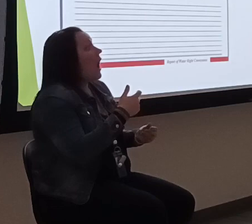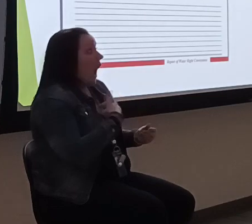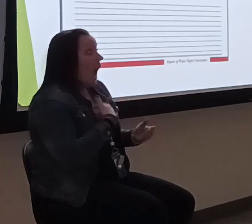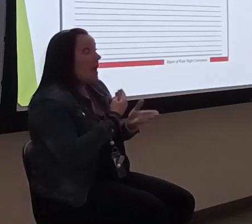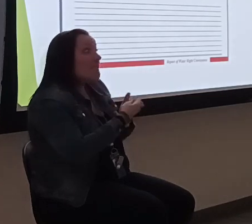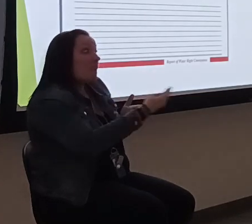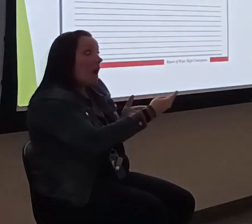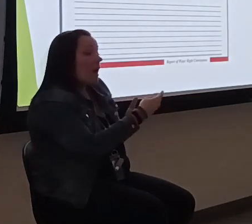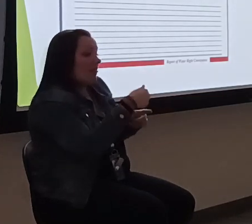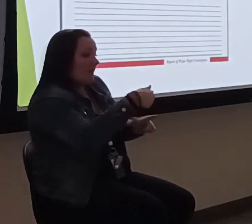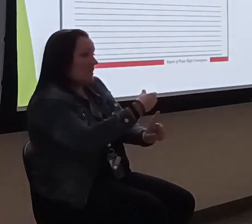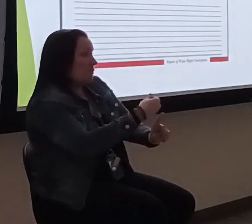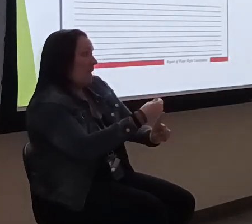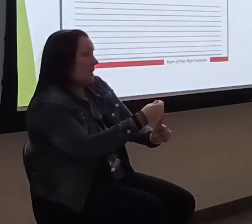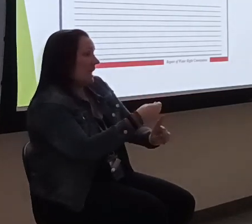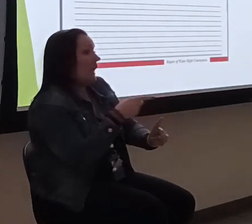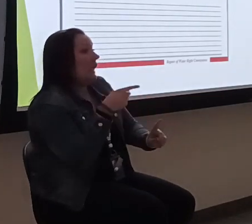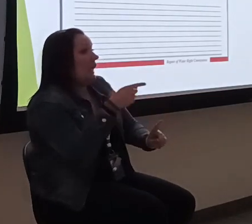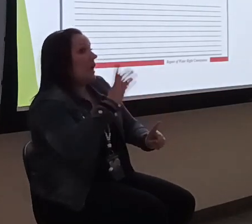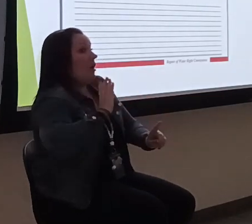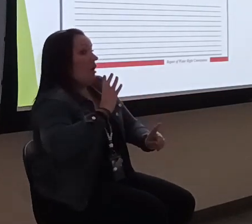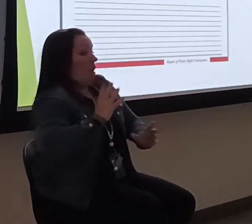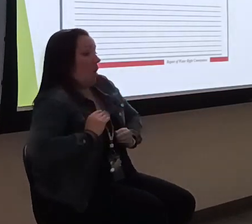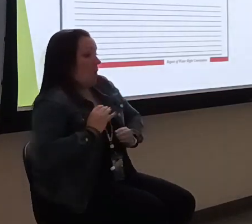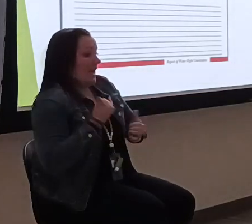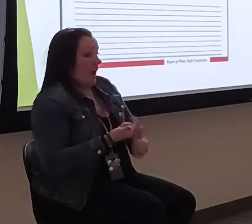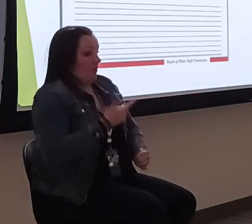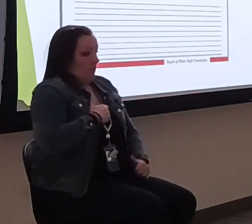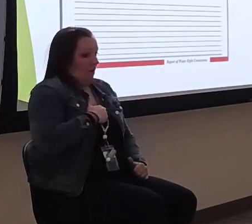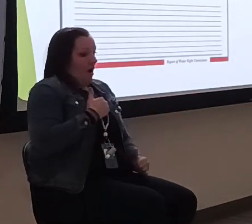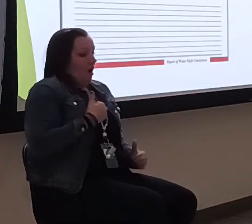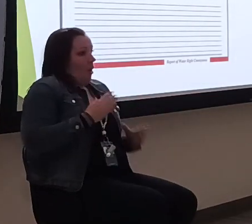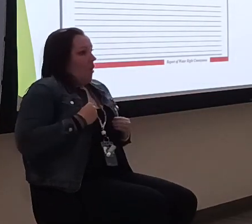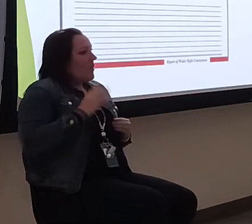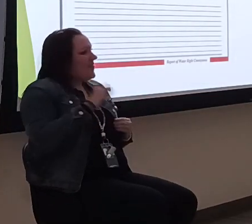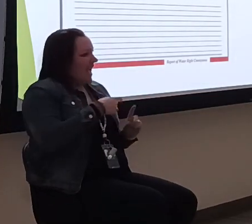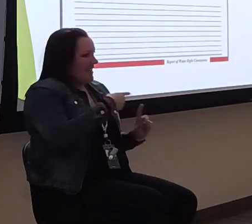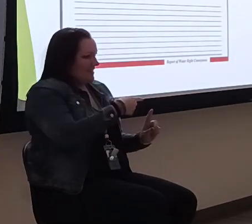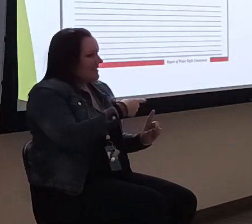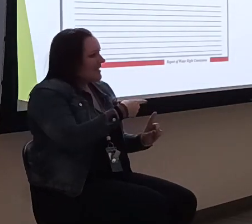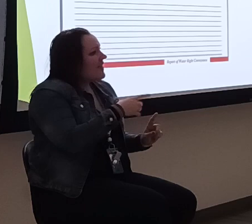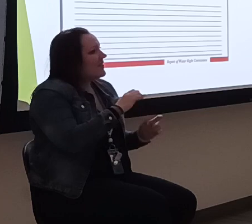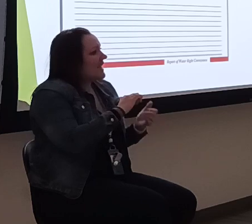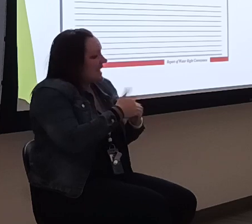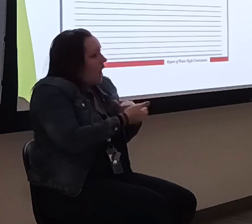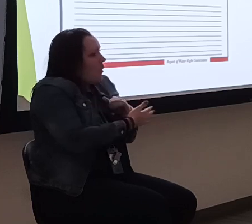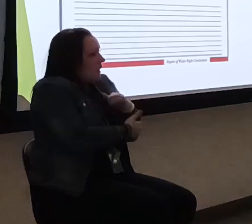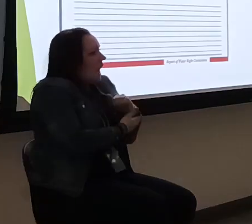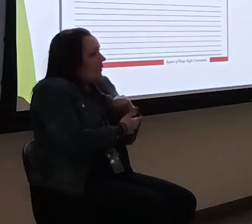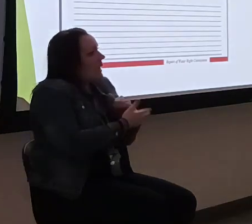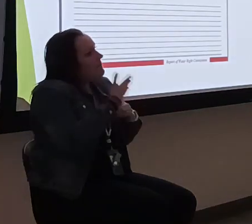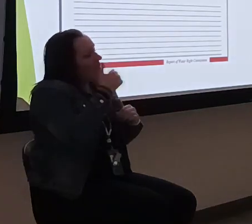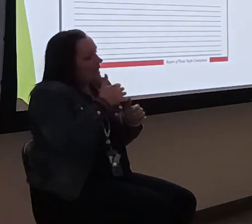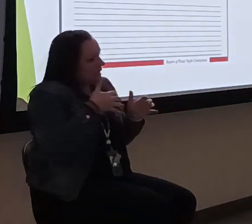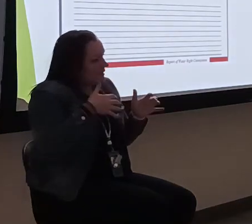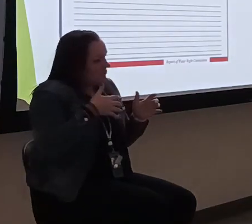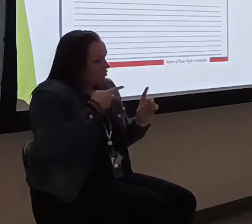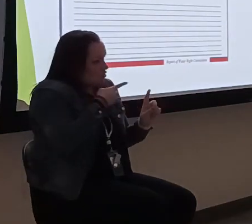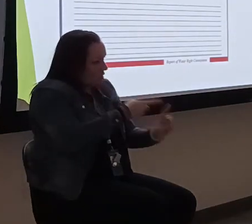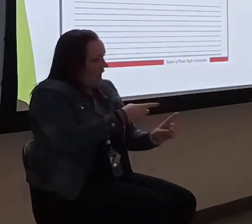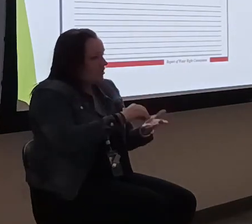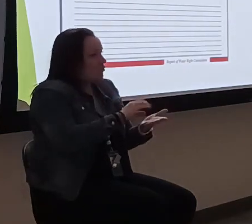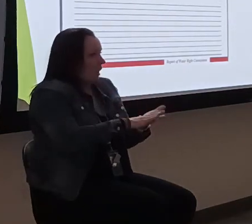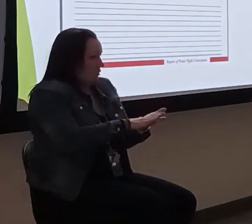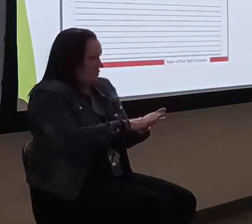deed, the date it was signed, the date it was recorded, book page entry number, grantor,